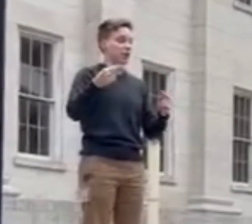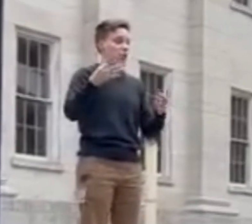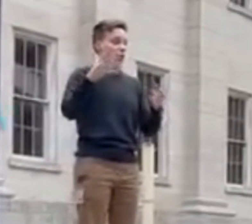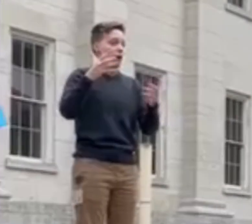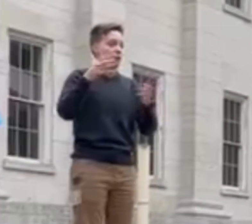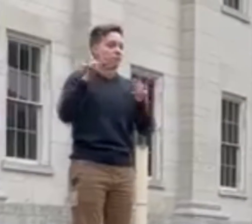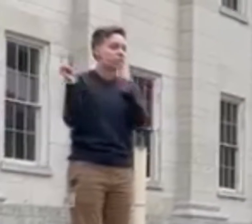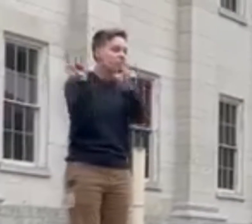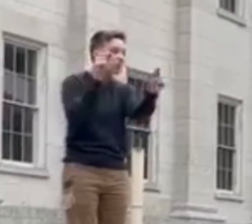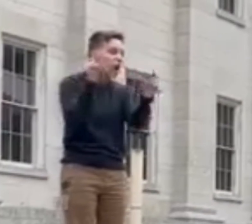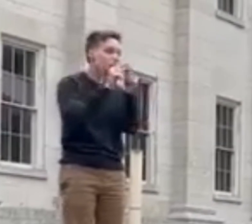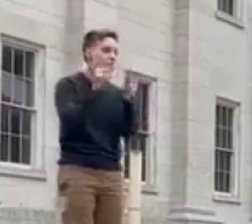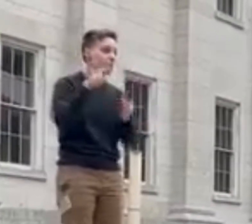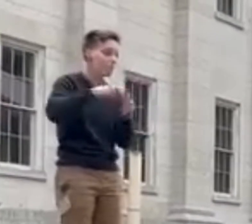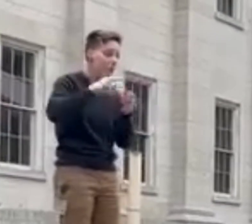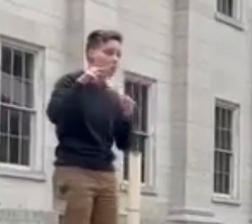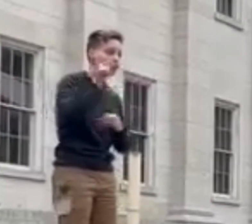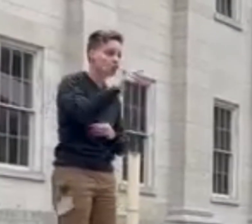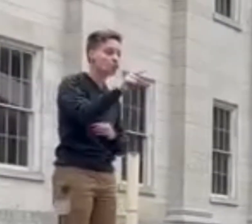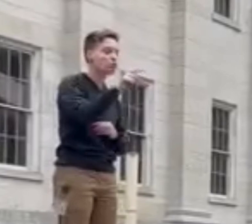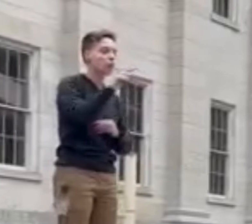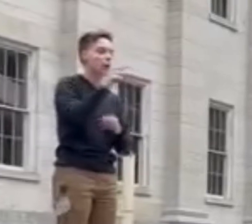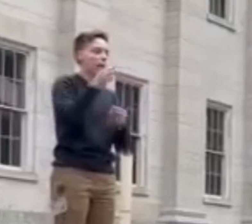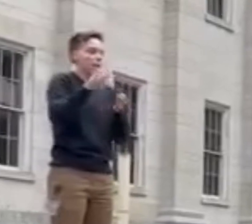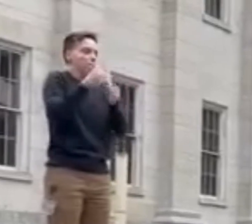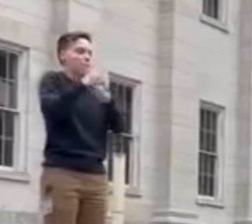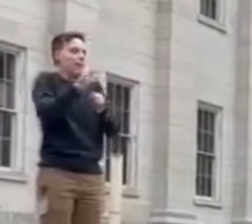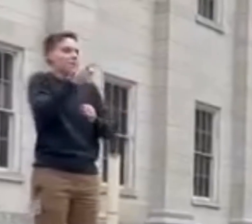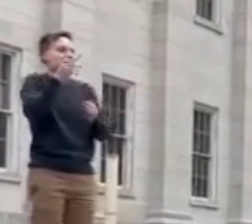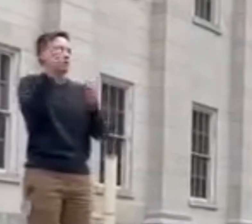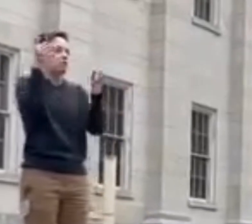your community, make them talk to you.